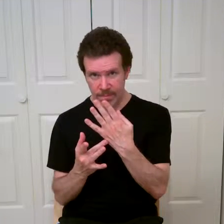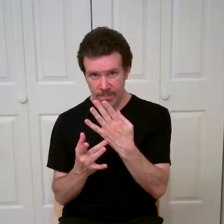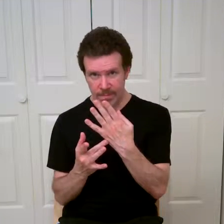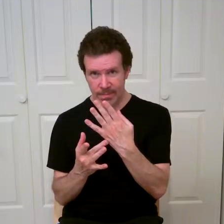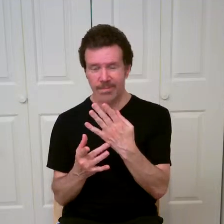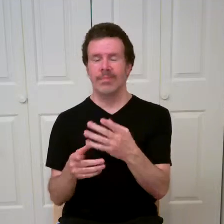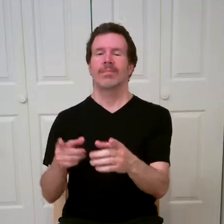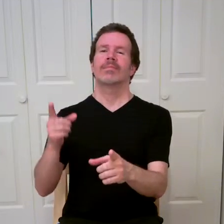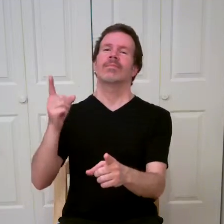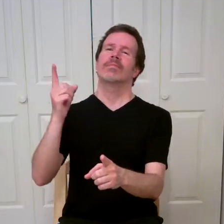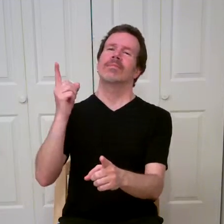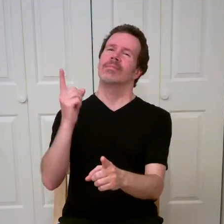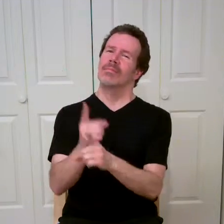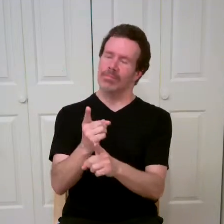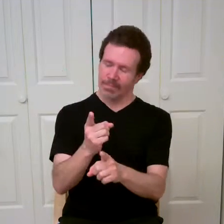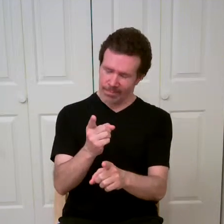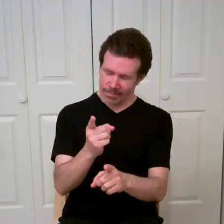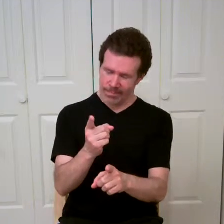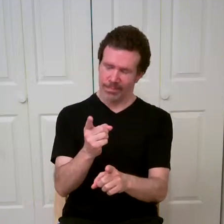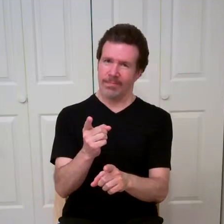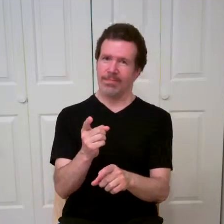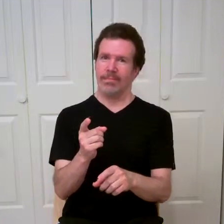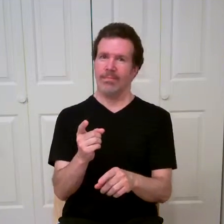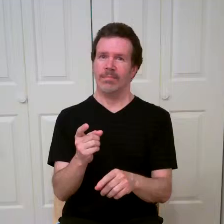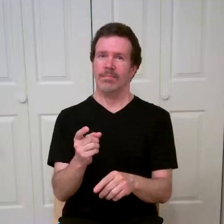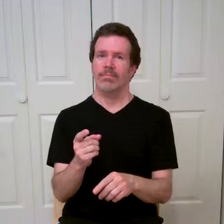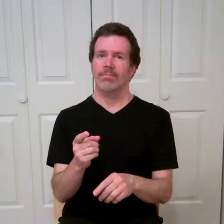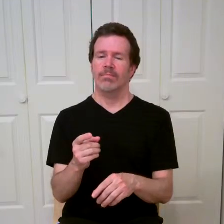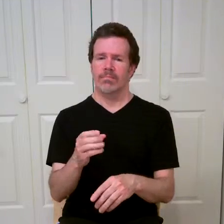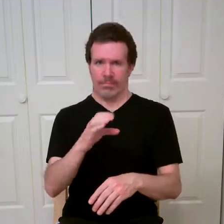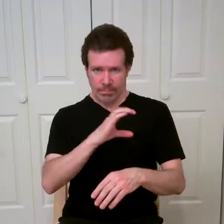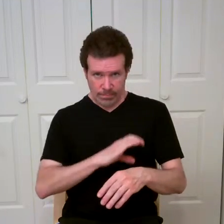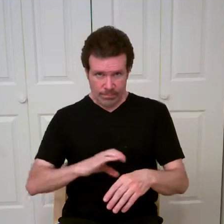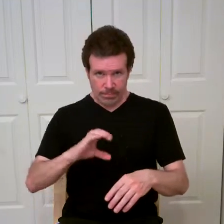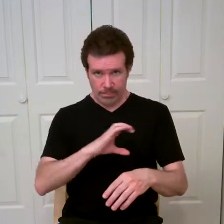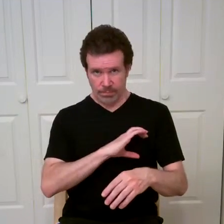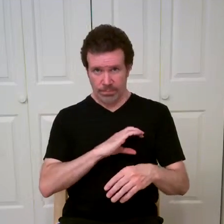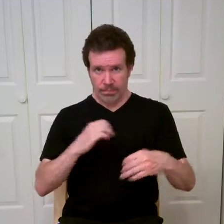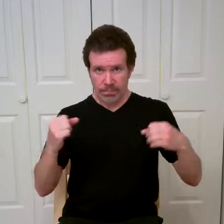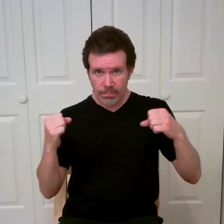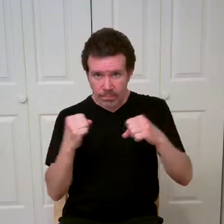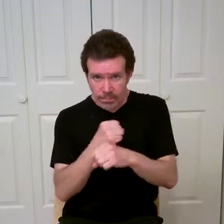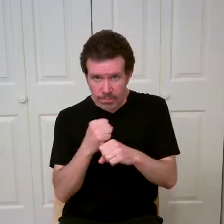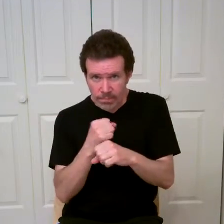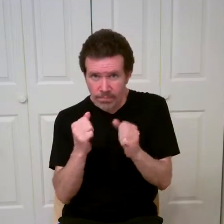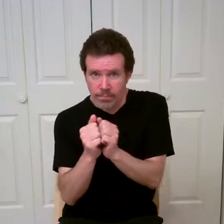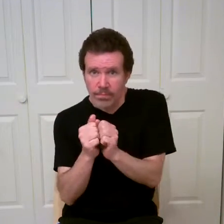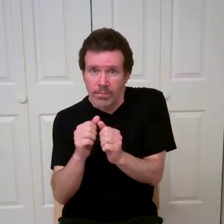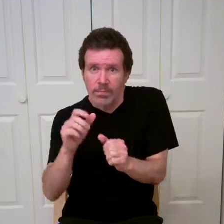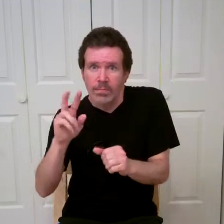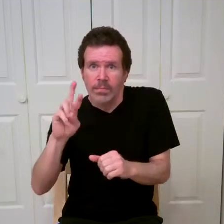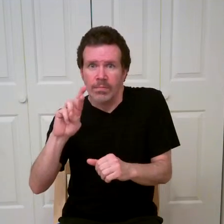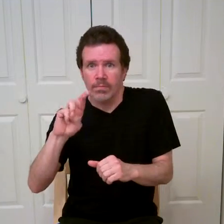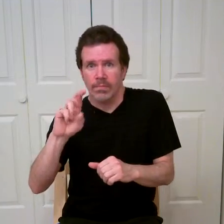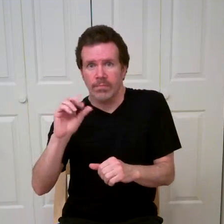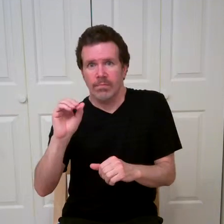Good job. The main character is fighting against an army of robots. Robots are